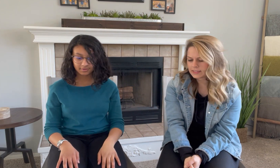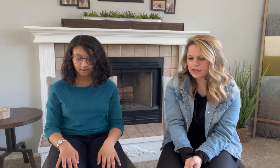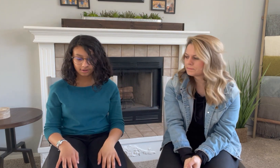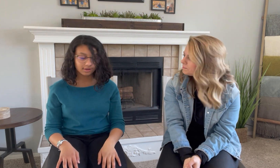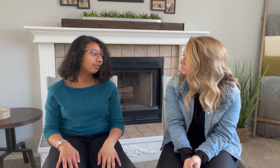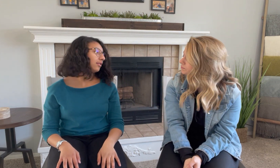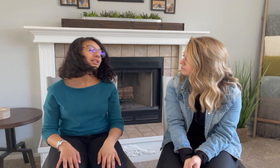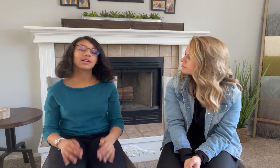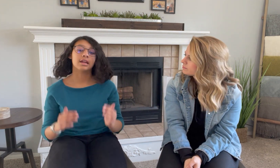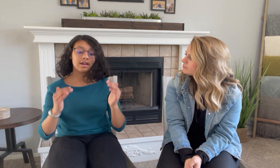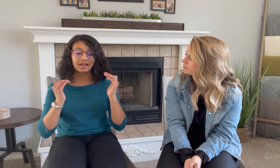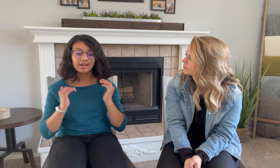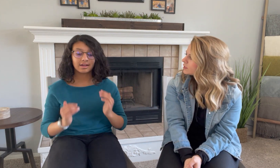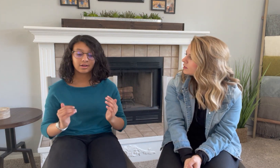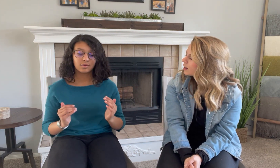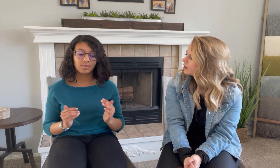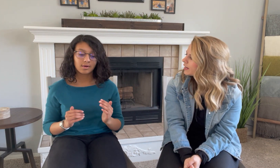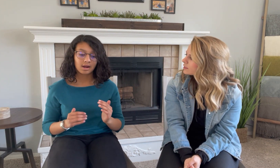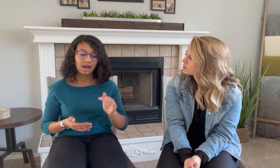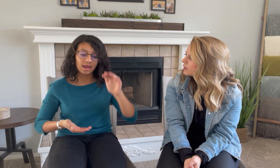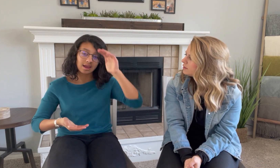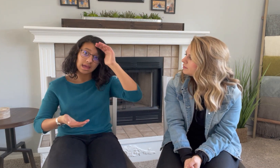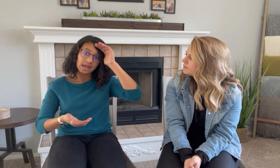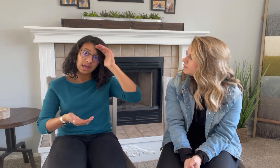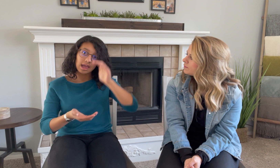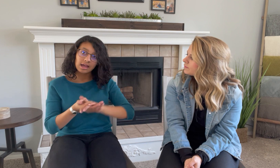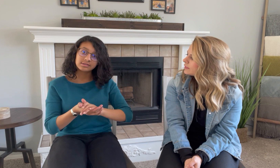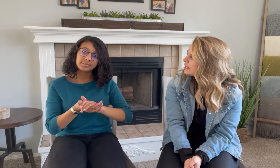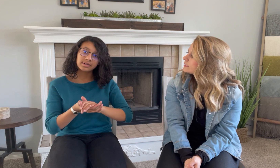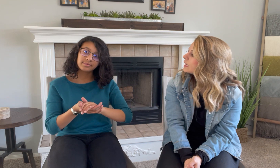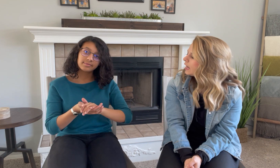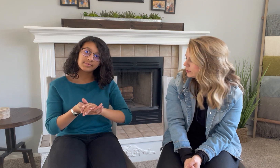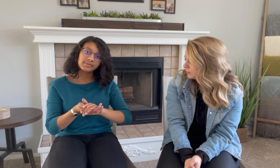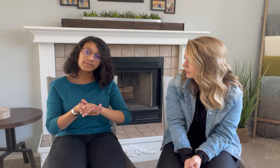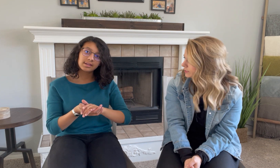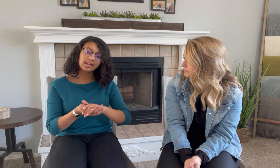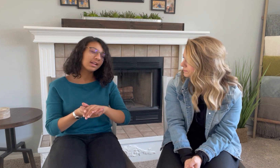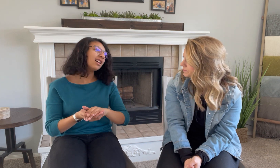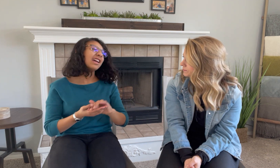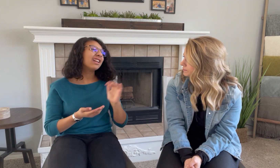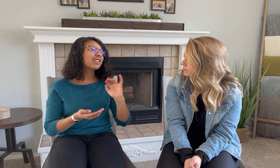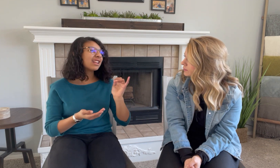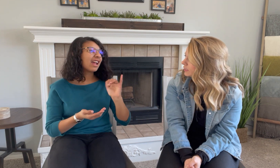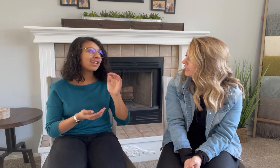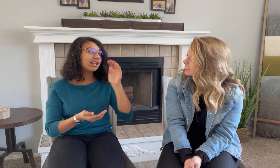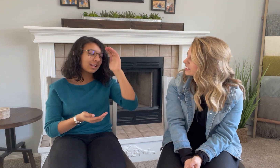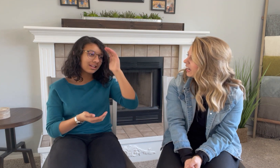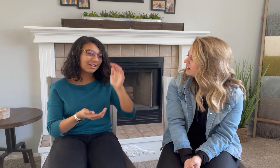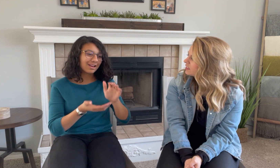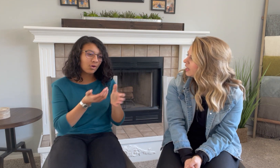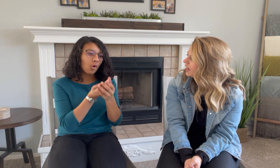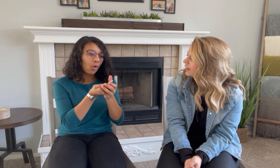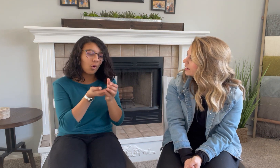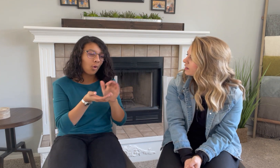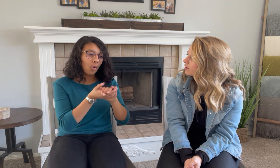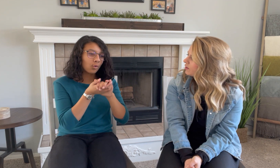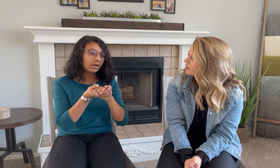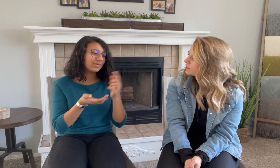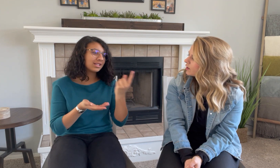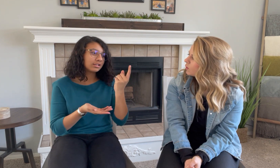that. Our next one is husband. It's kind of like they're